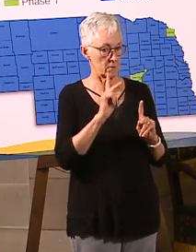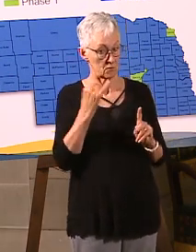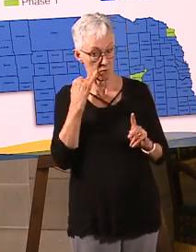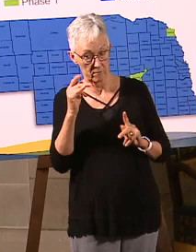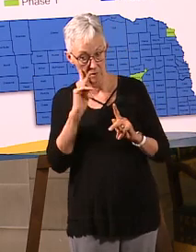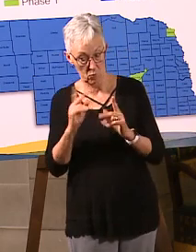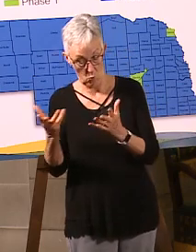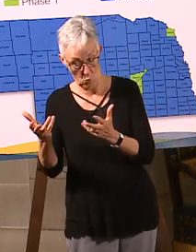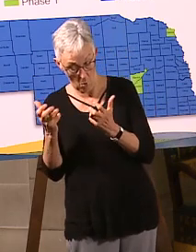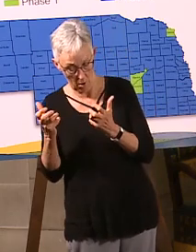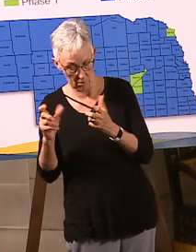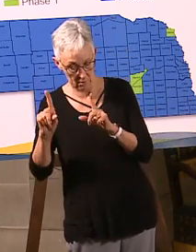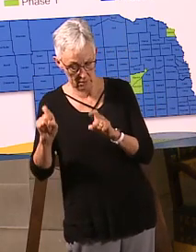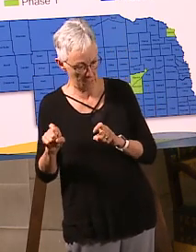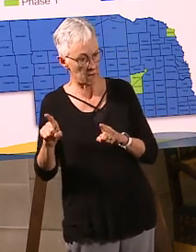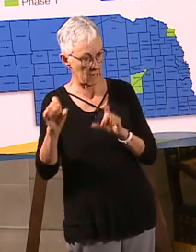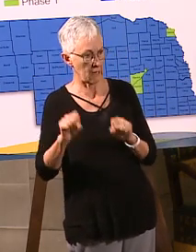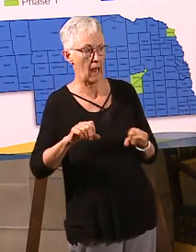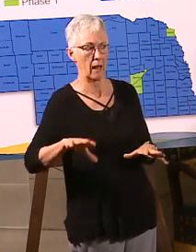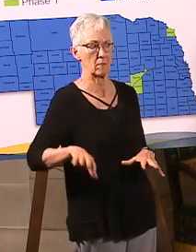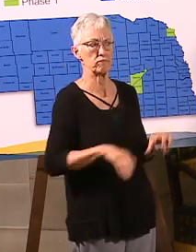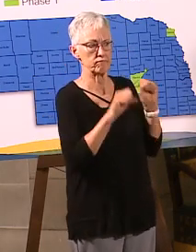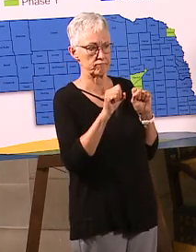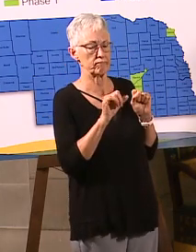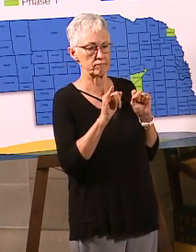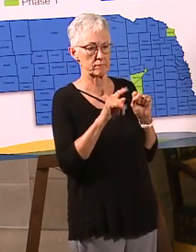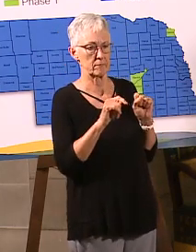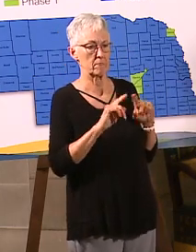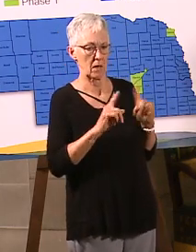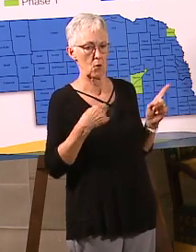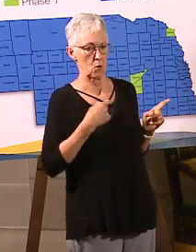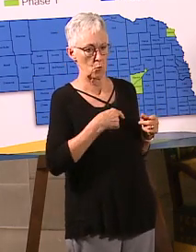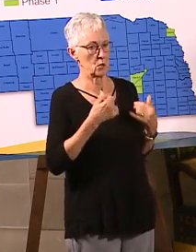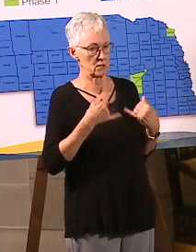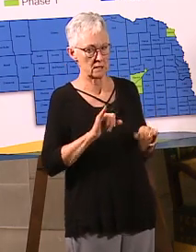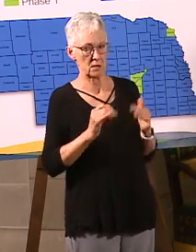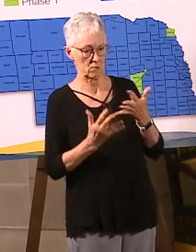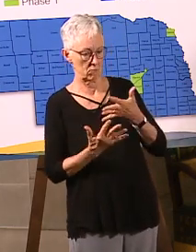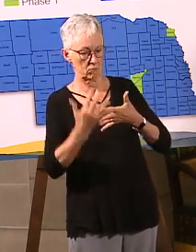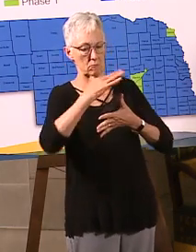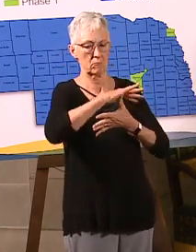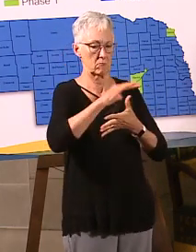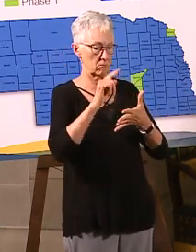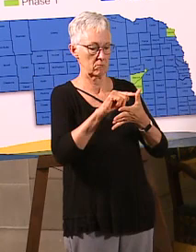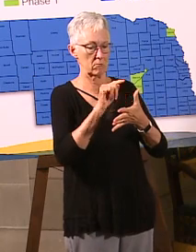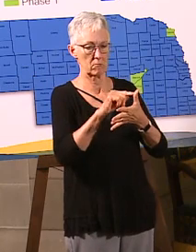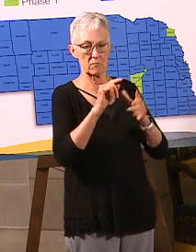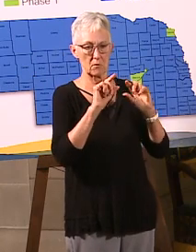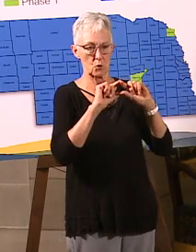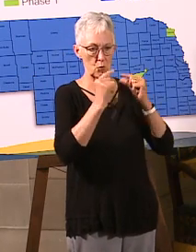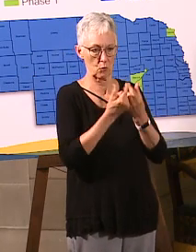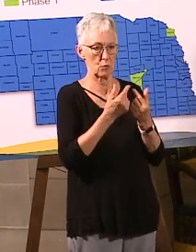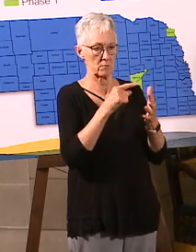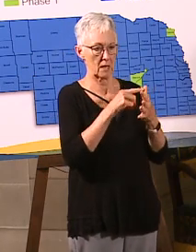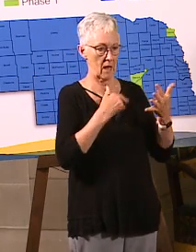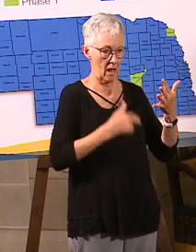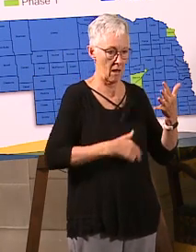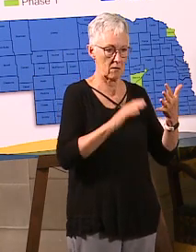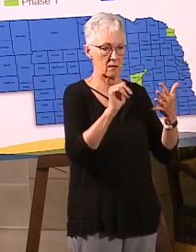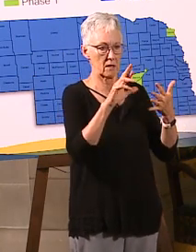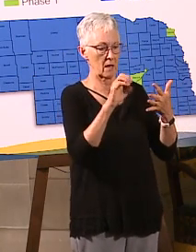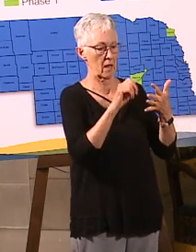it. We're at the point right now, we're still prioritizing those groups I just mentioned, but as we work our way through those groups, we'll be loosening up those